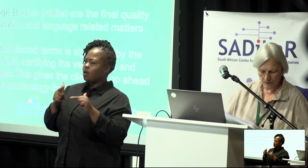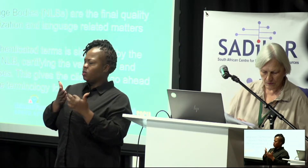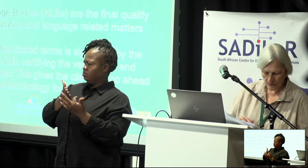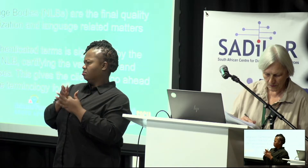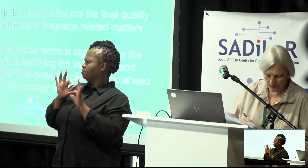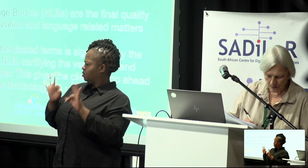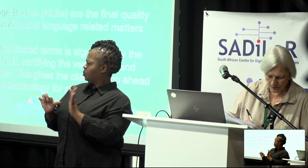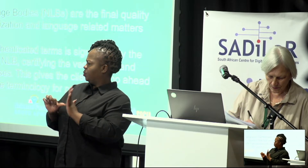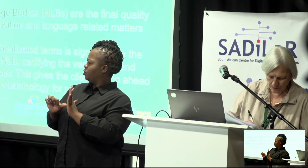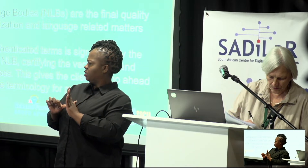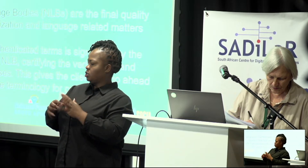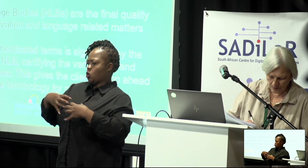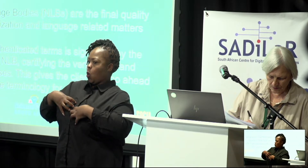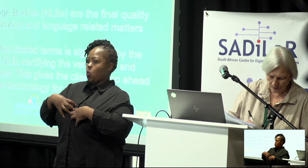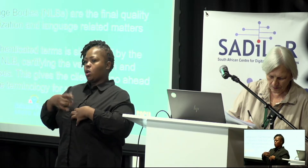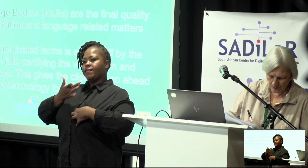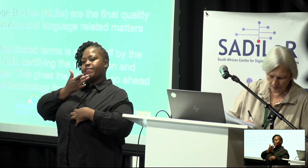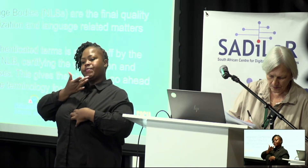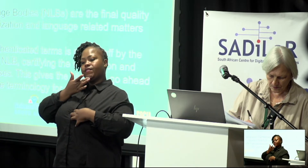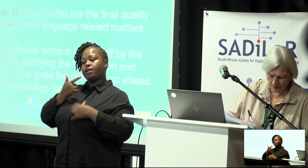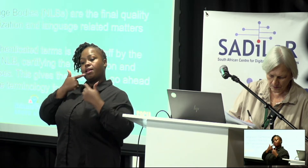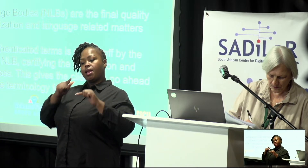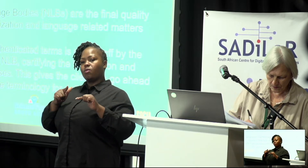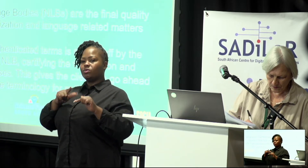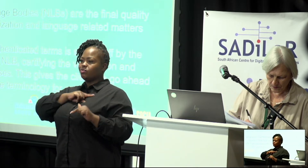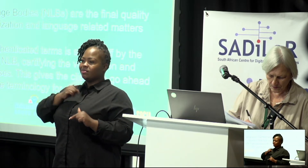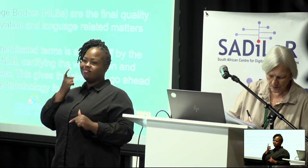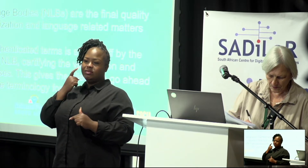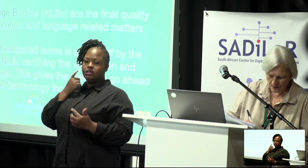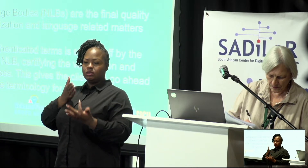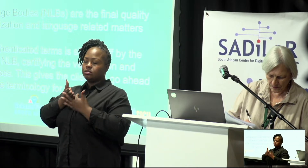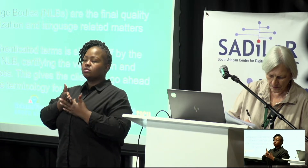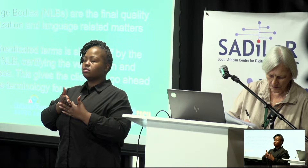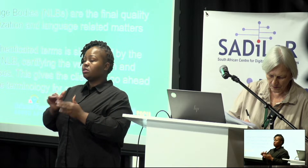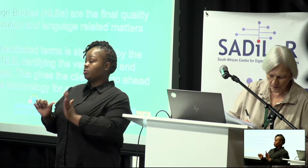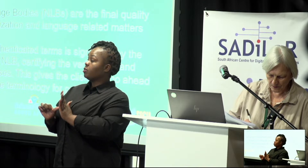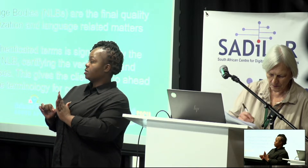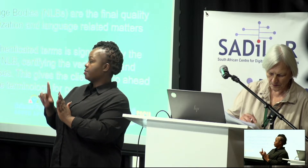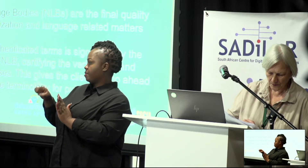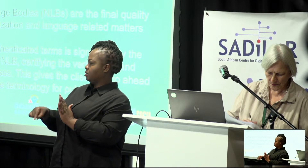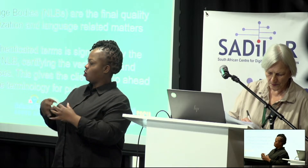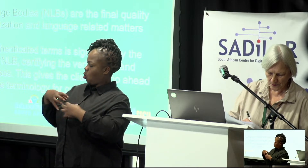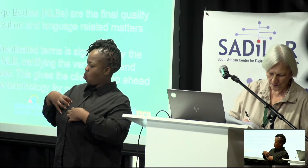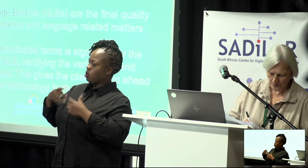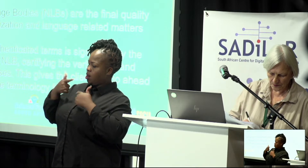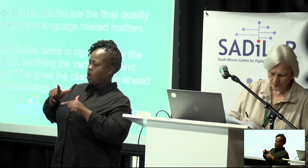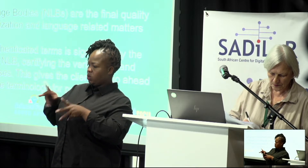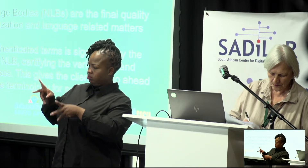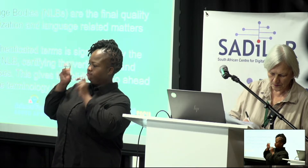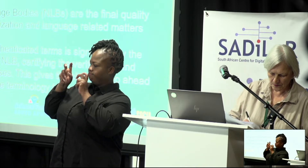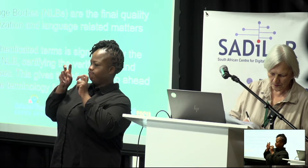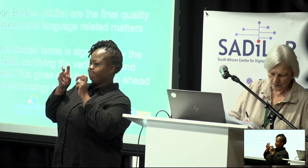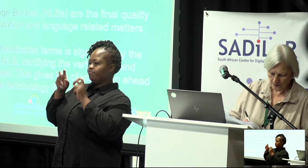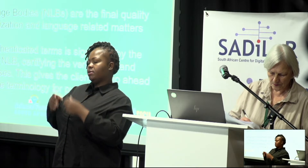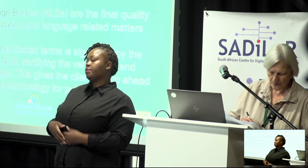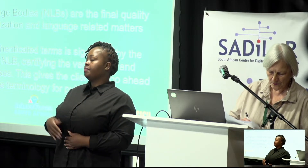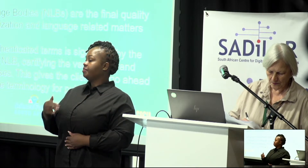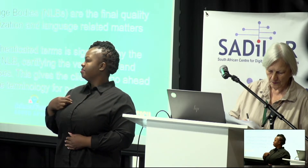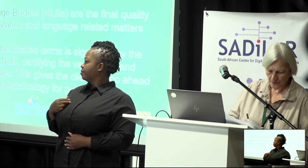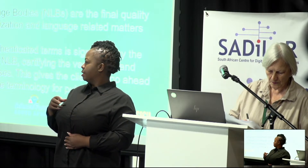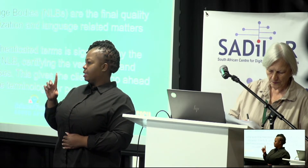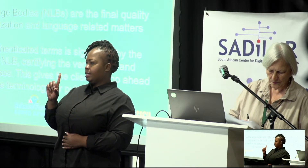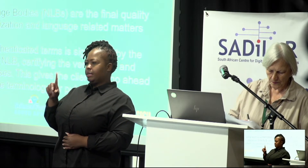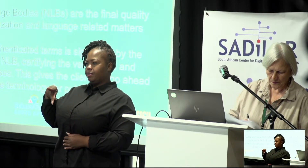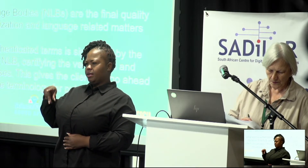matter in their languages of preference to make things accessible is really very critical. I see DPSA has